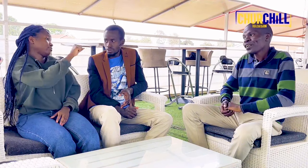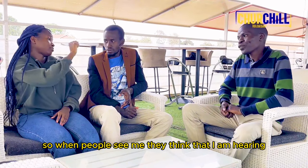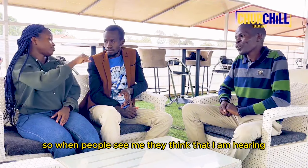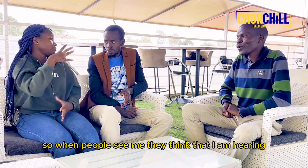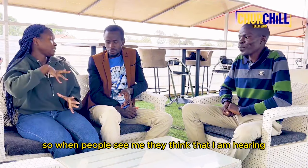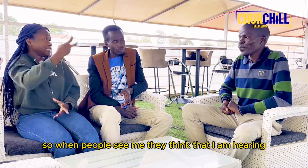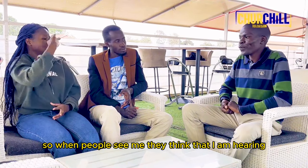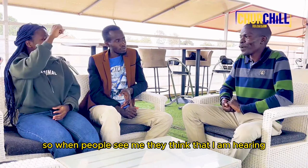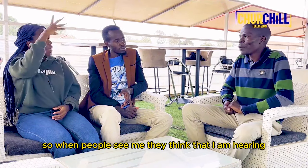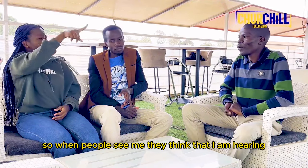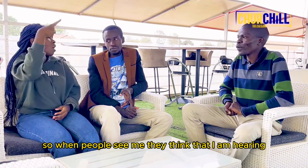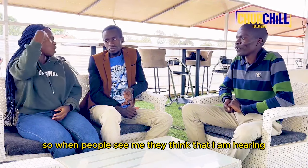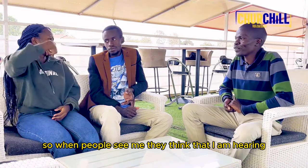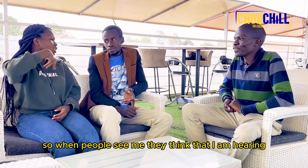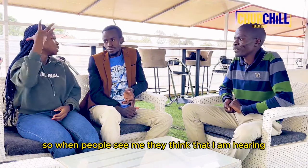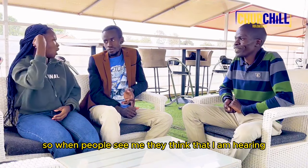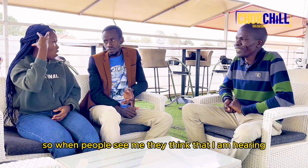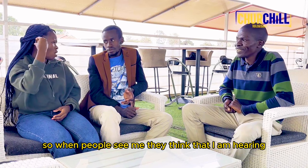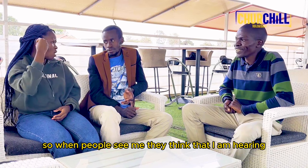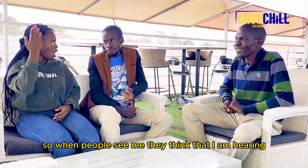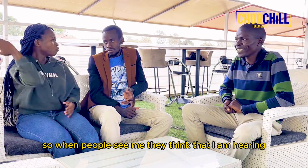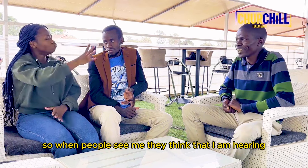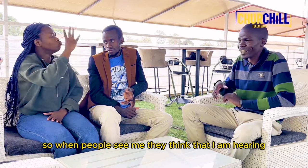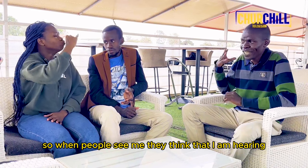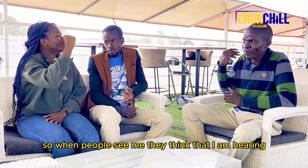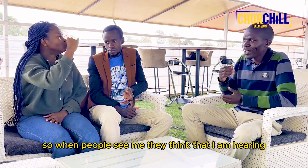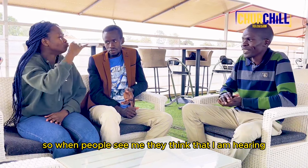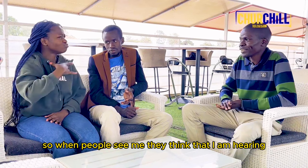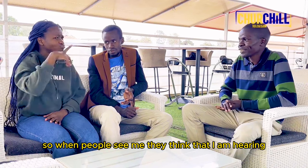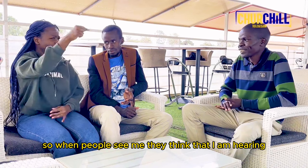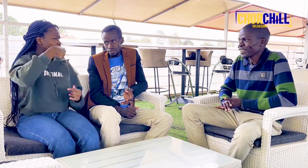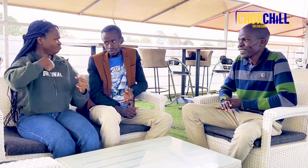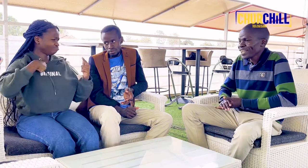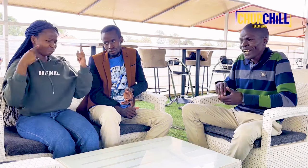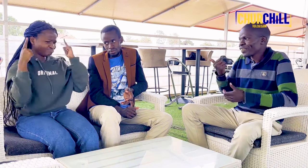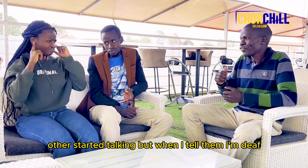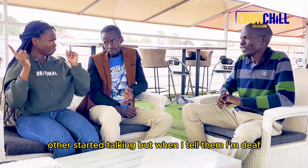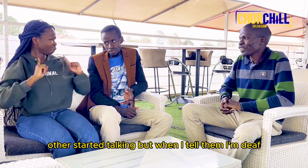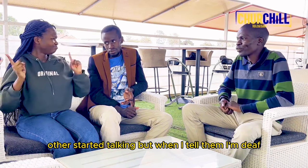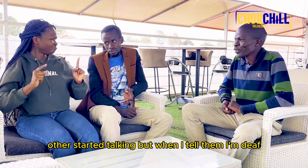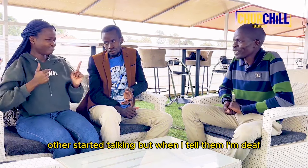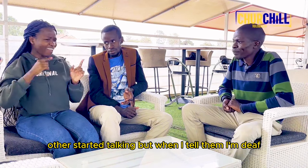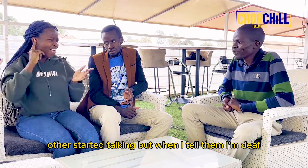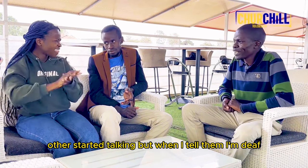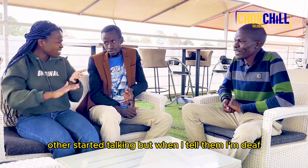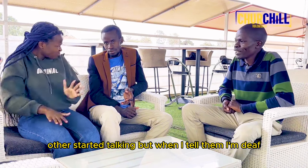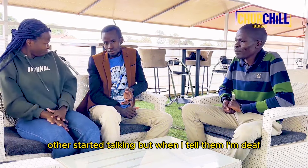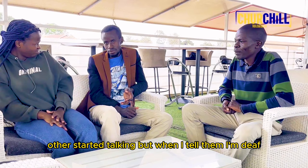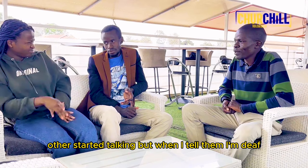So, when people see me, they think that I am hearing. Others started talking but when I tell them I'm